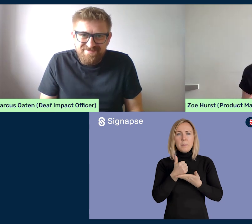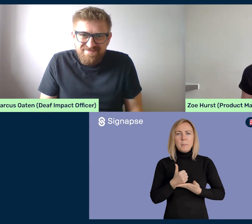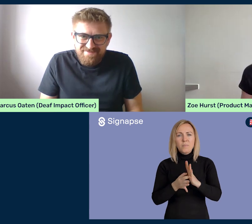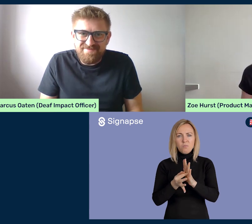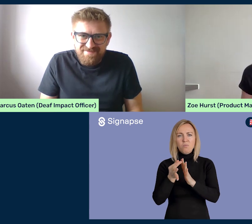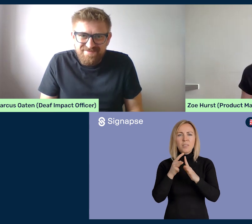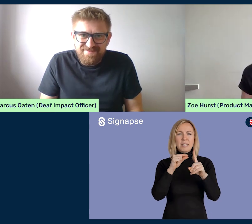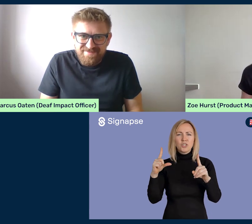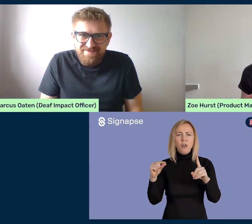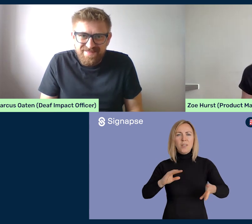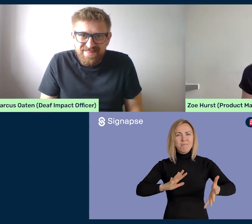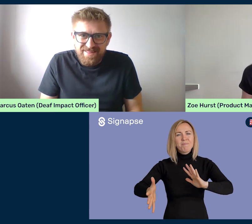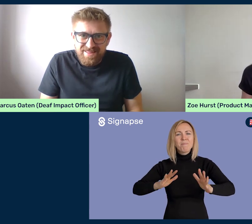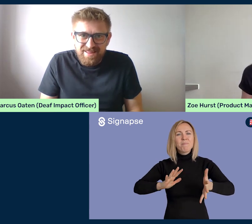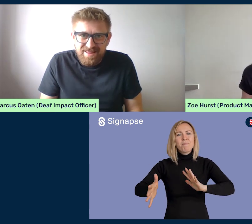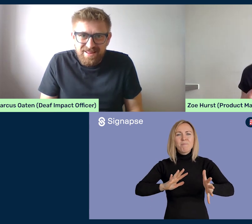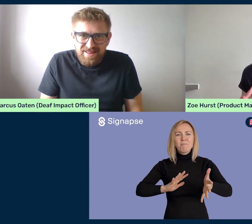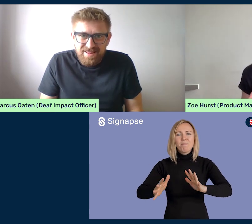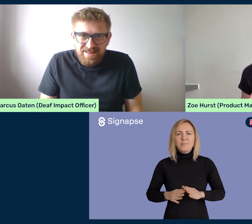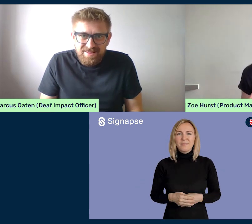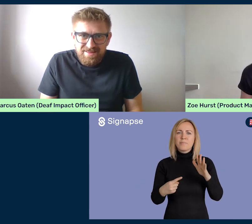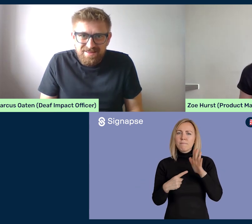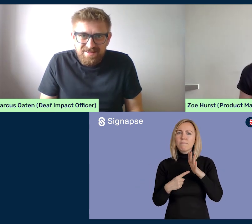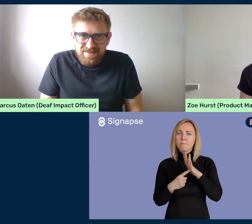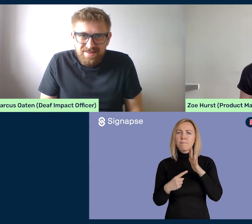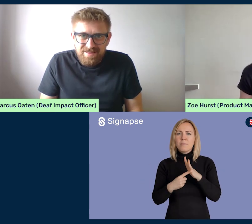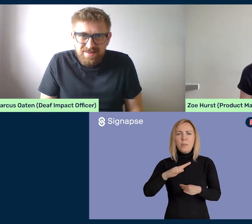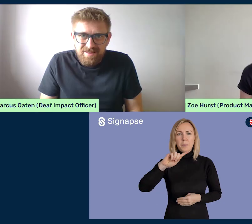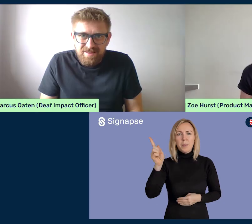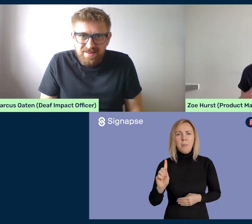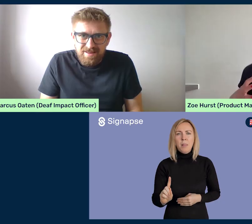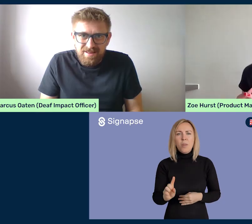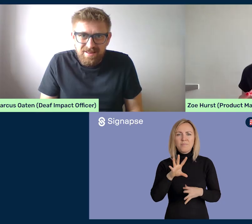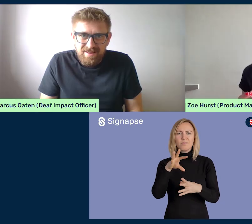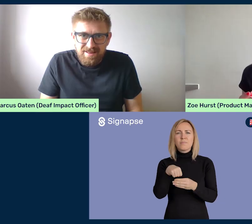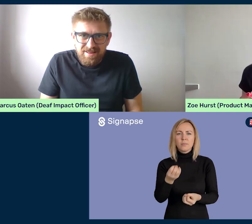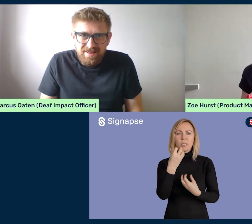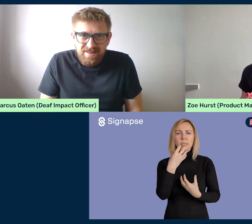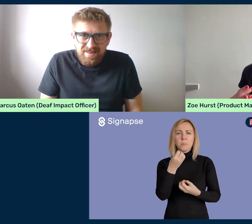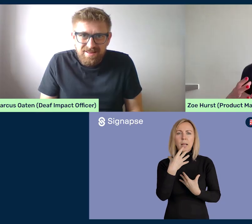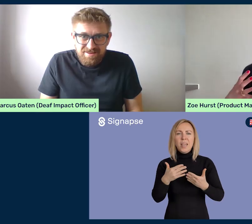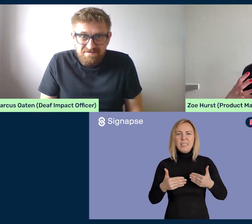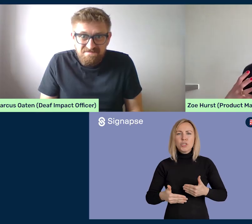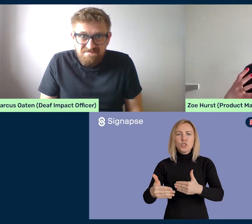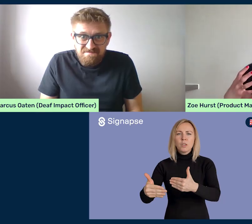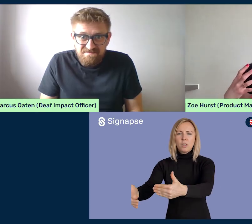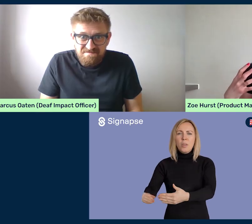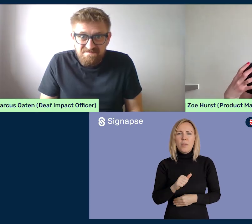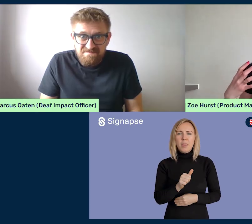the digital science again, and it was so lovely to see the feedback that they had given us and we'd implemented,